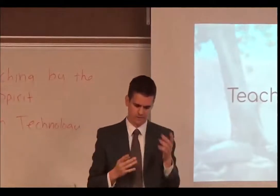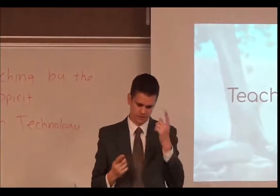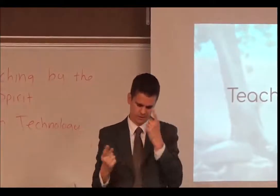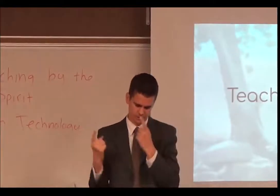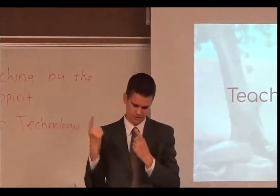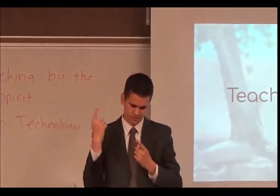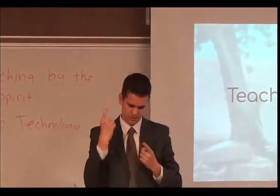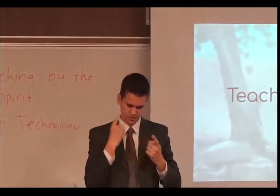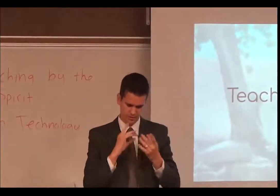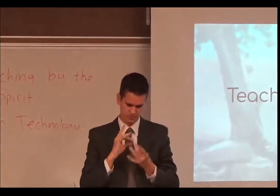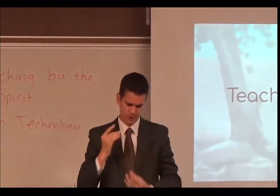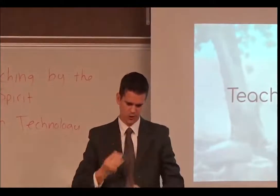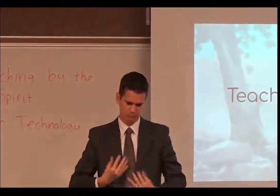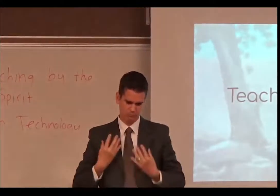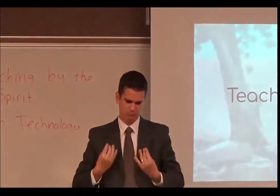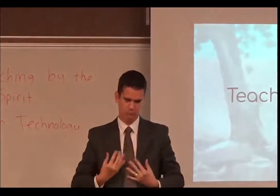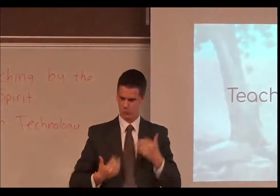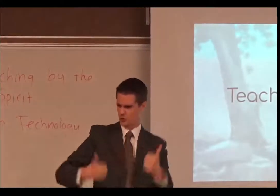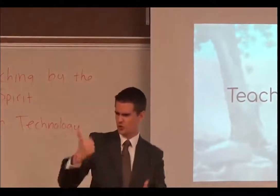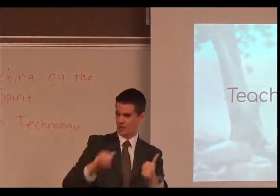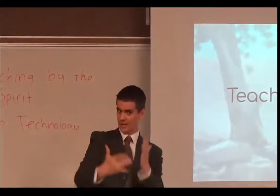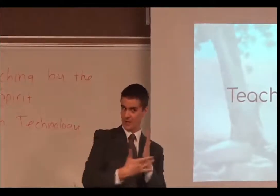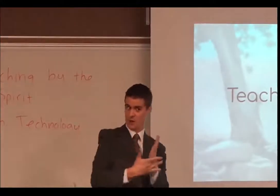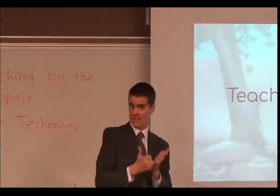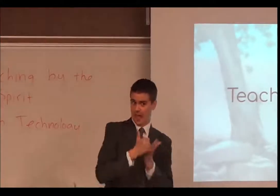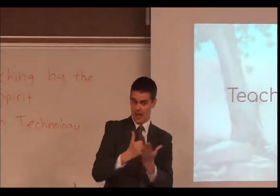of helps us to ponder and helps the Spirit.